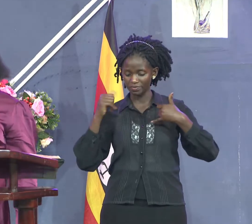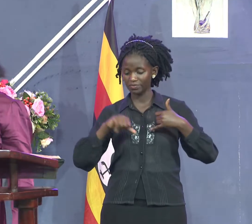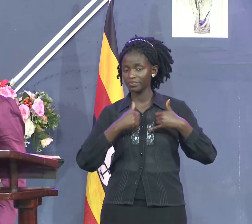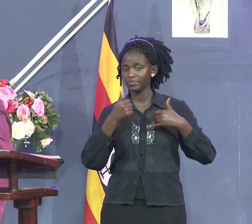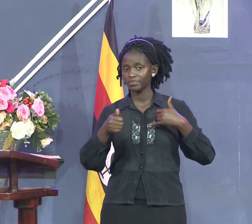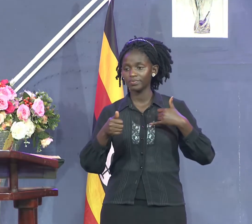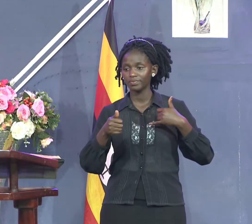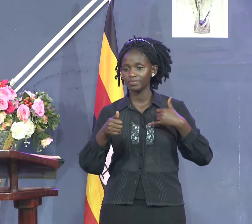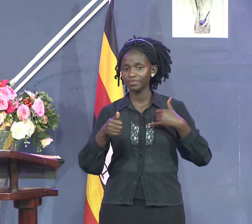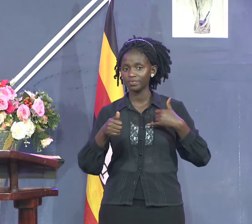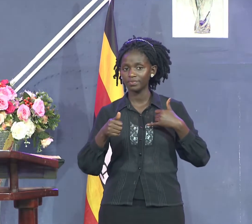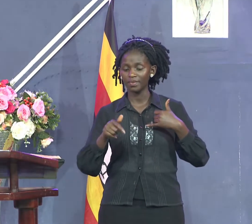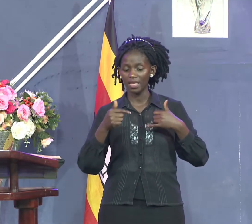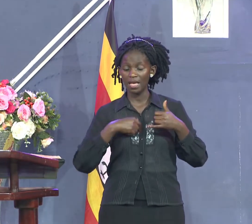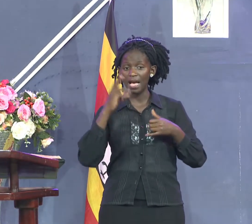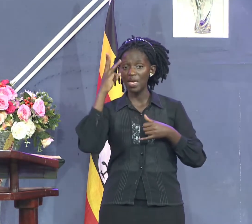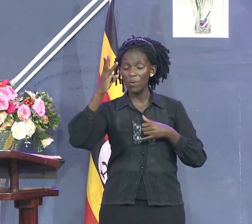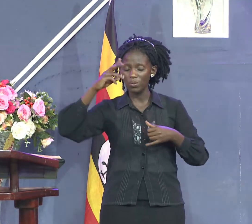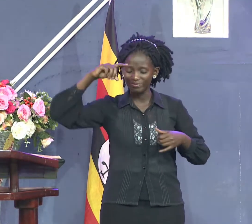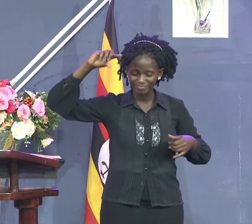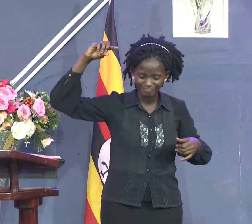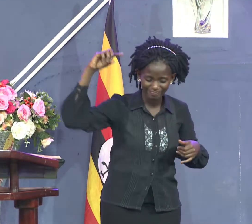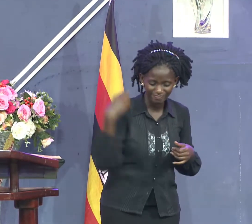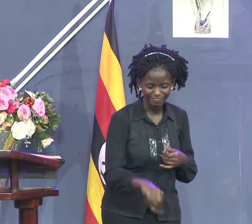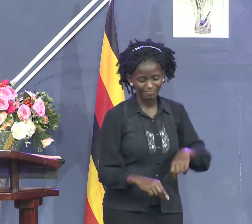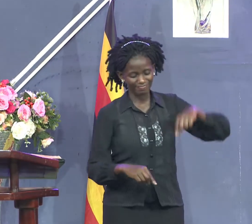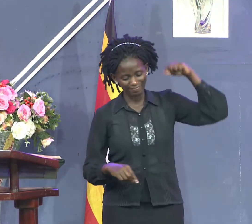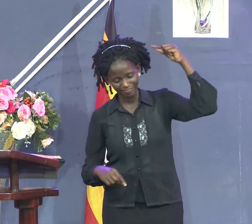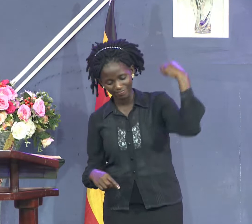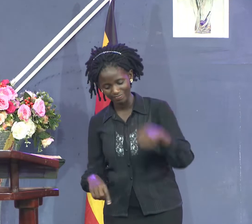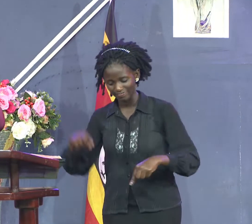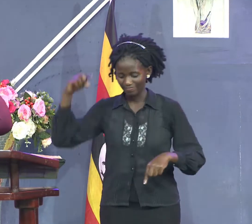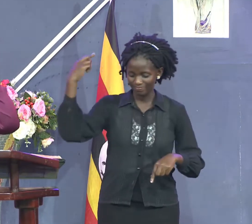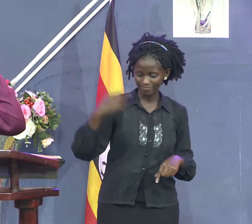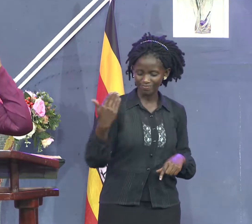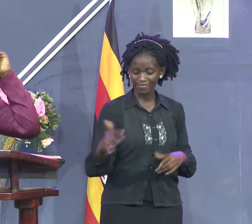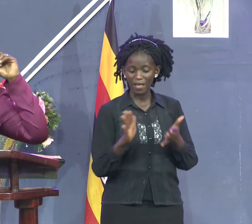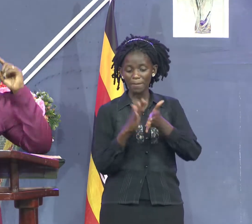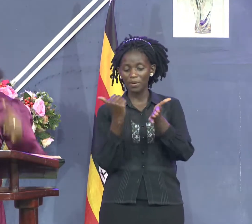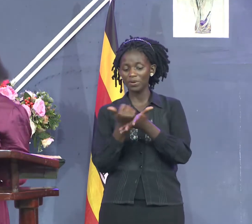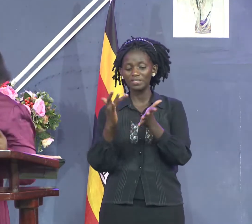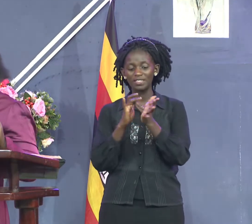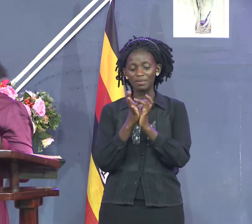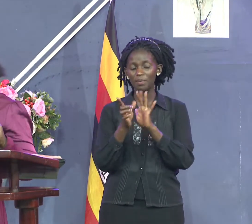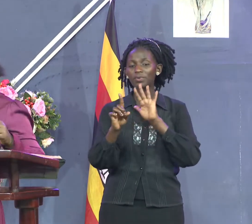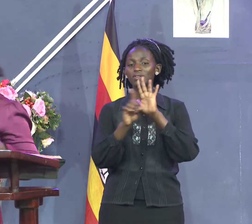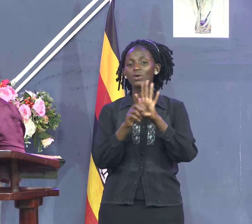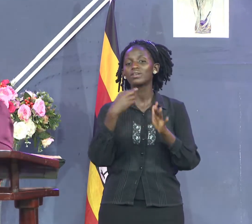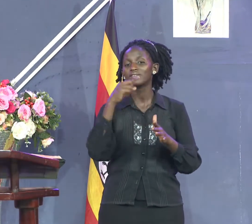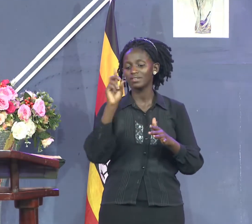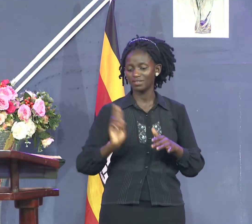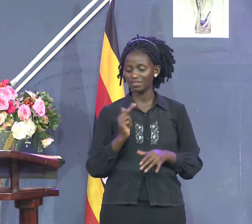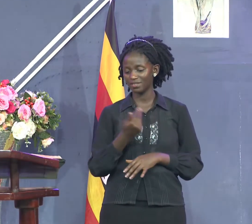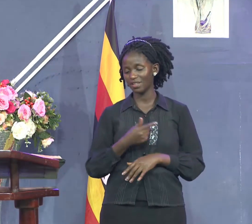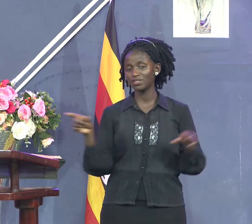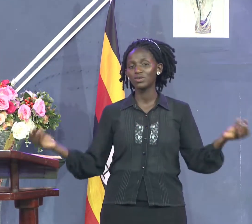spoken to myself. Nze nja bakuba. I will beat them. Kubanga ne Bible tugamba tubakube. Because even the